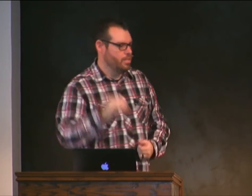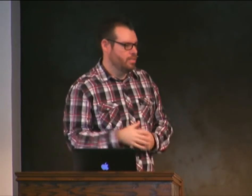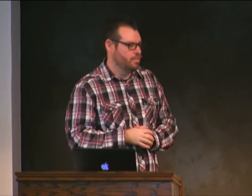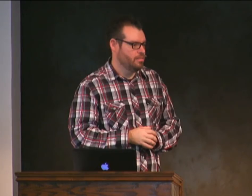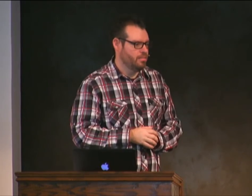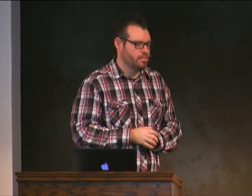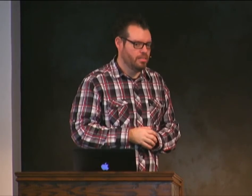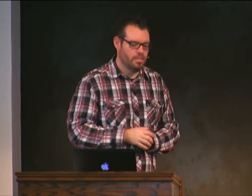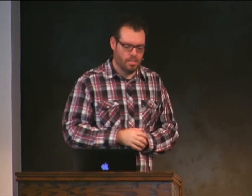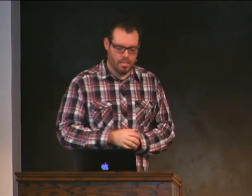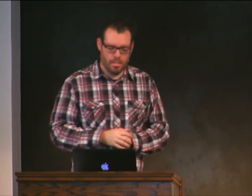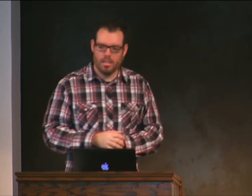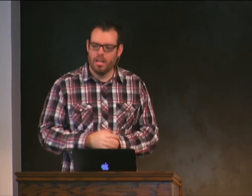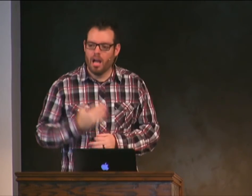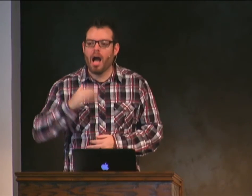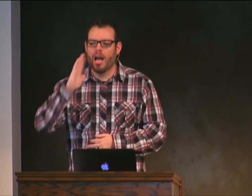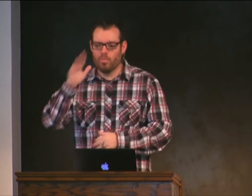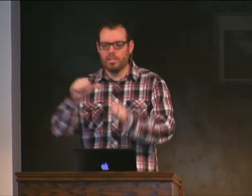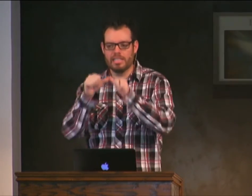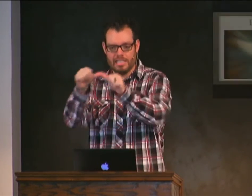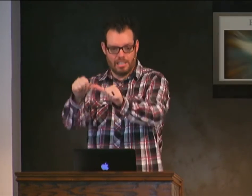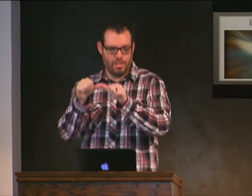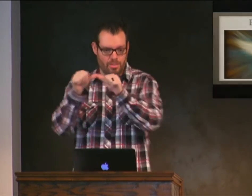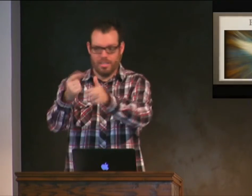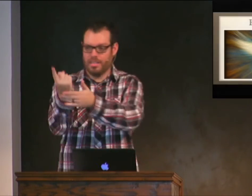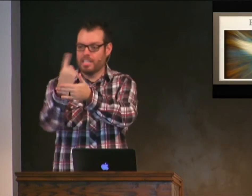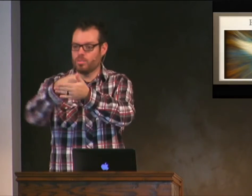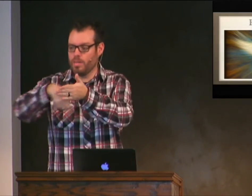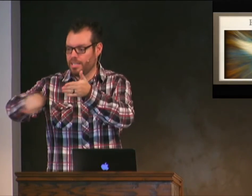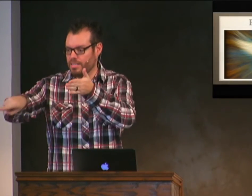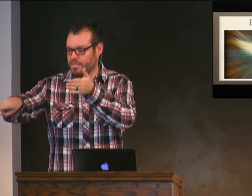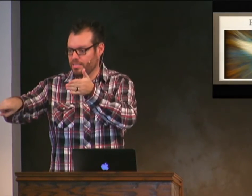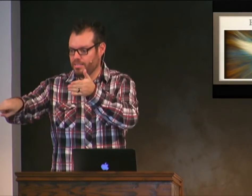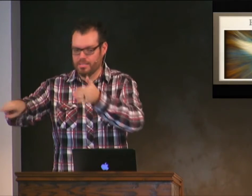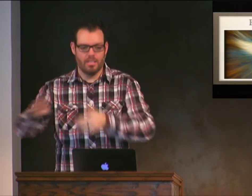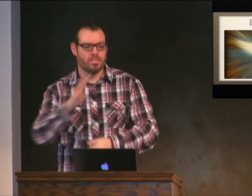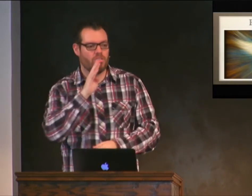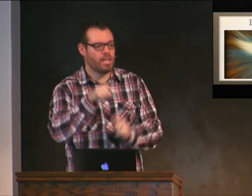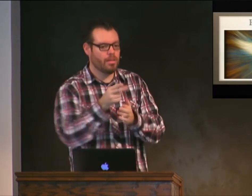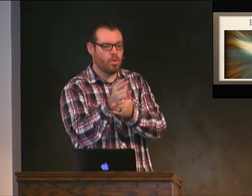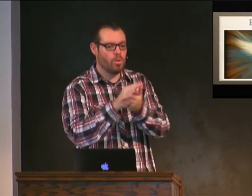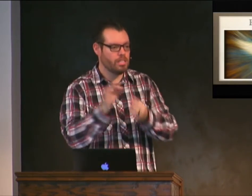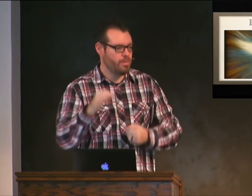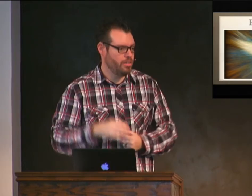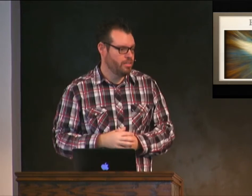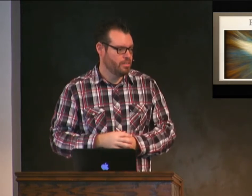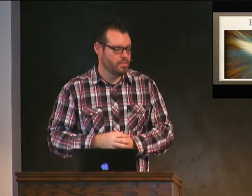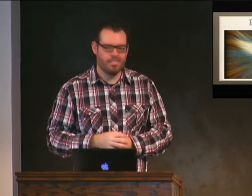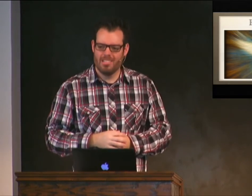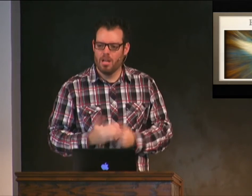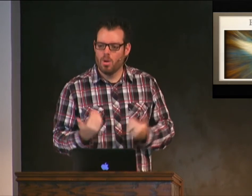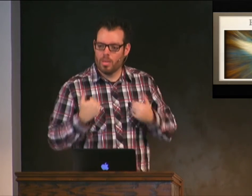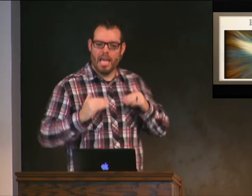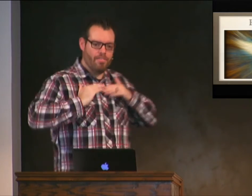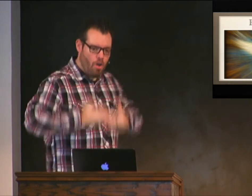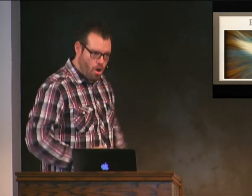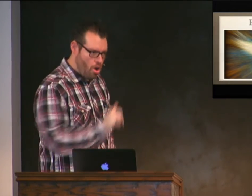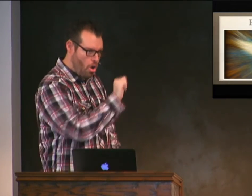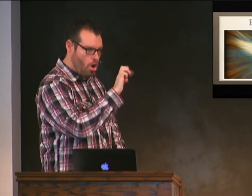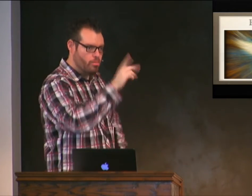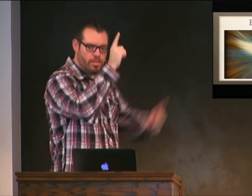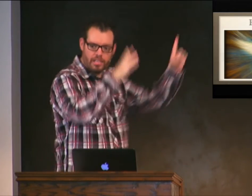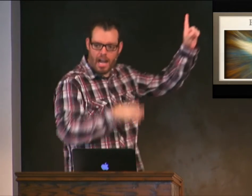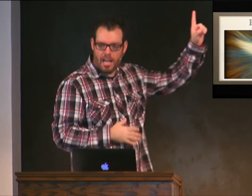Holy Spirit. I will continue next week talking about the Holy Spirit. We have